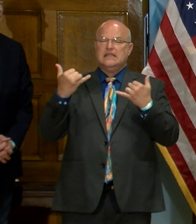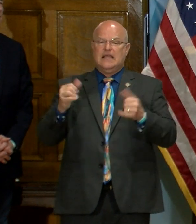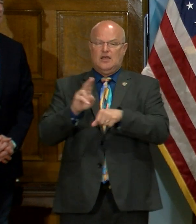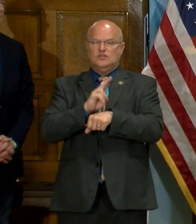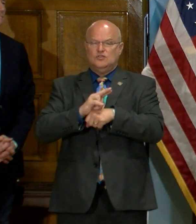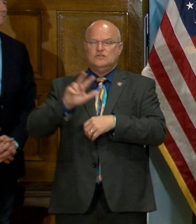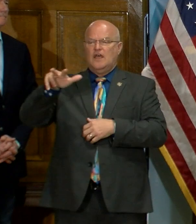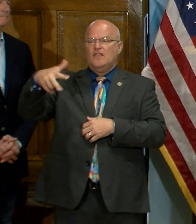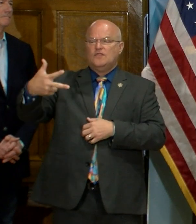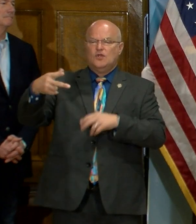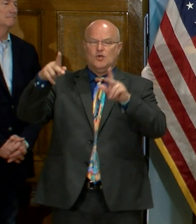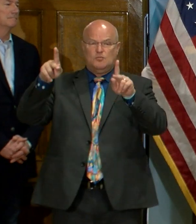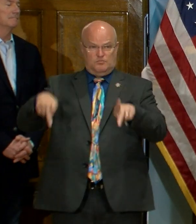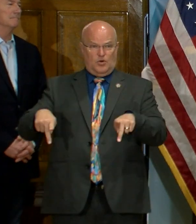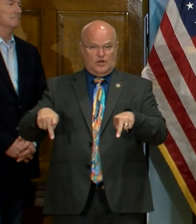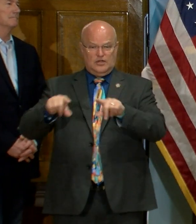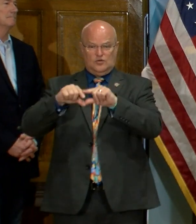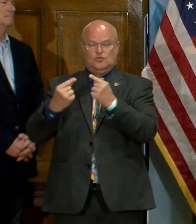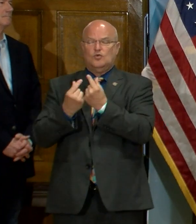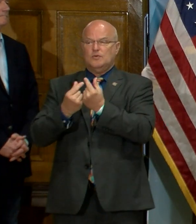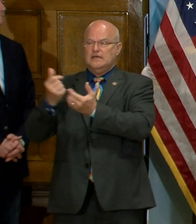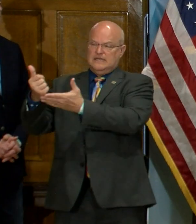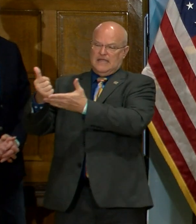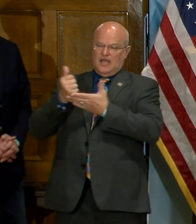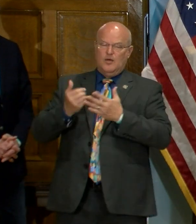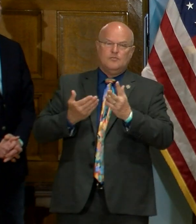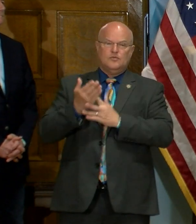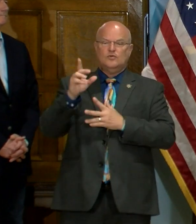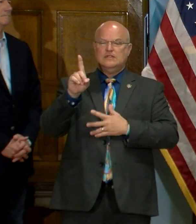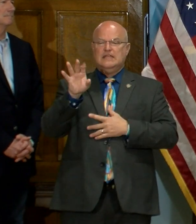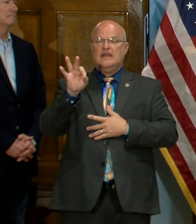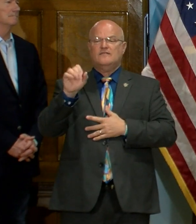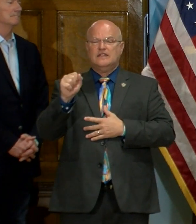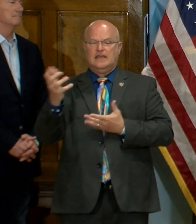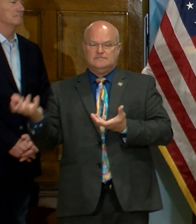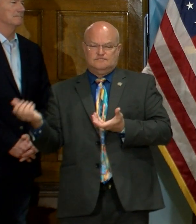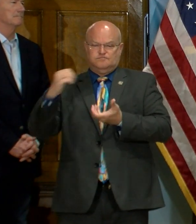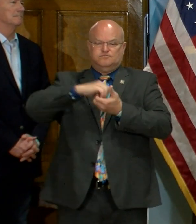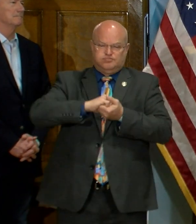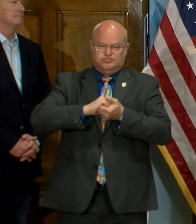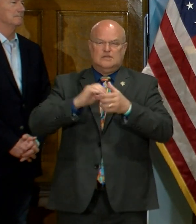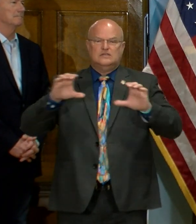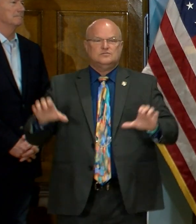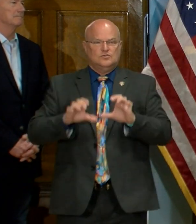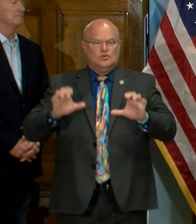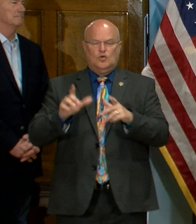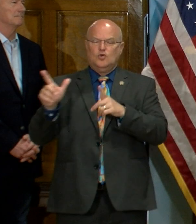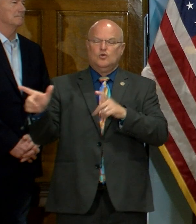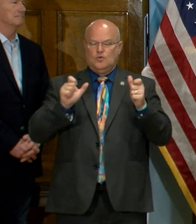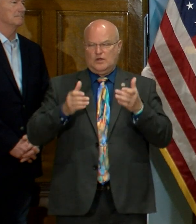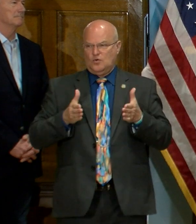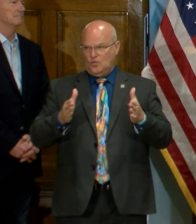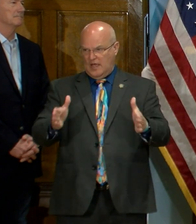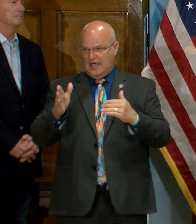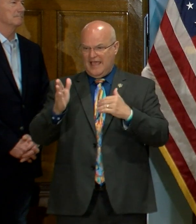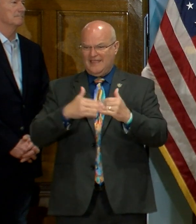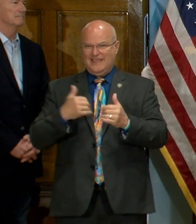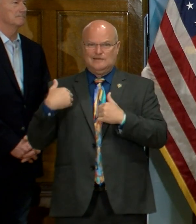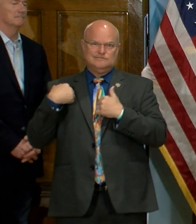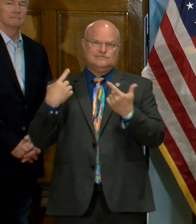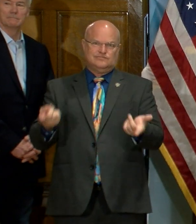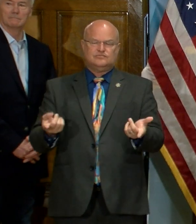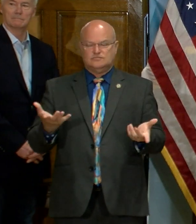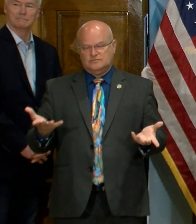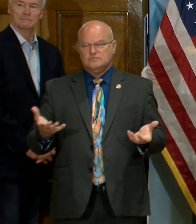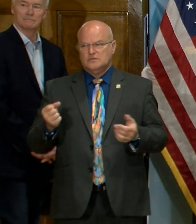use that third-party vendor through the Department of Finance and Administration to bring them on to help us get it done in a much quicker manner than we would have ever been